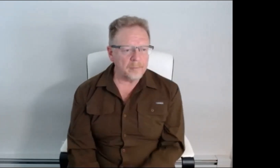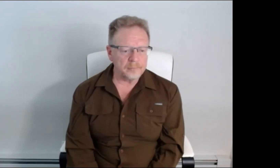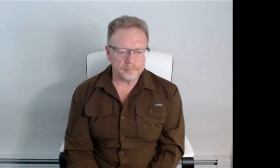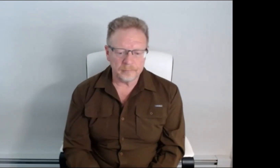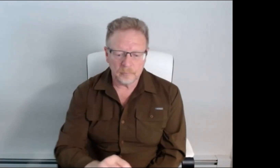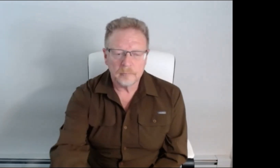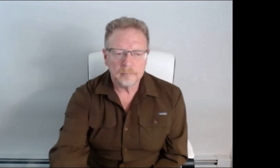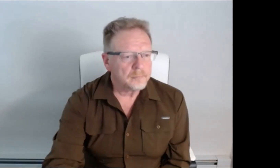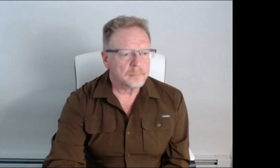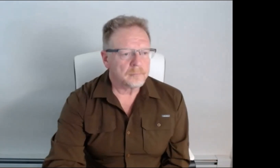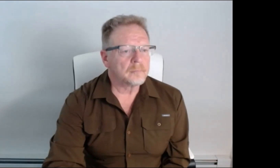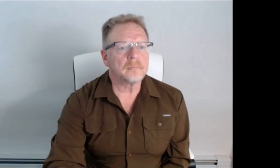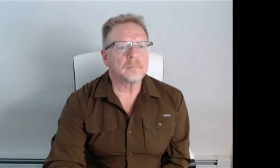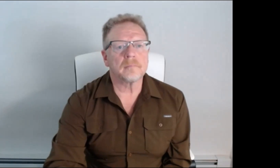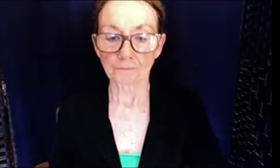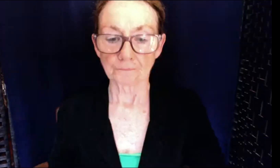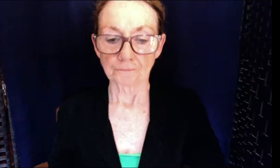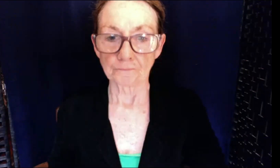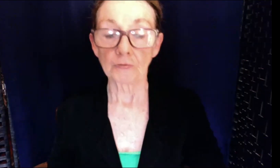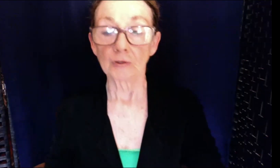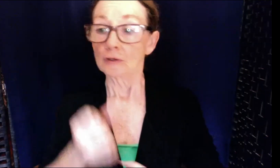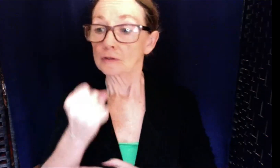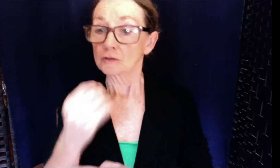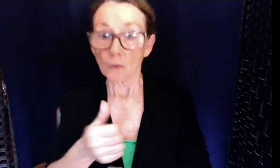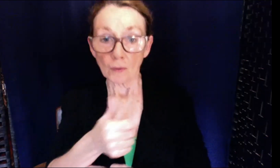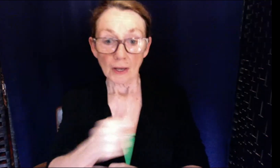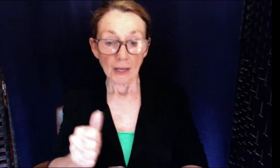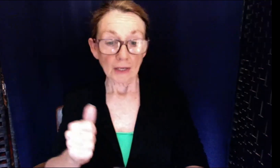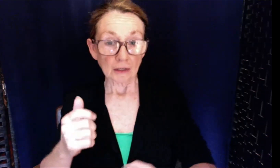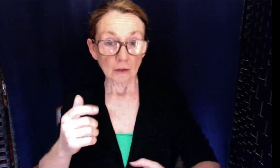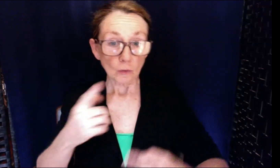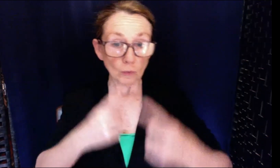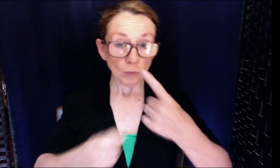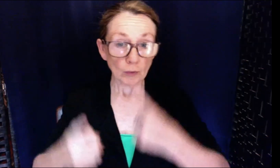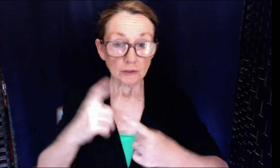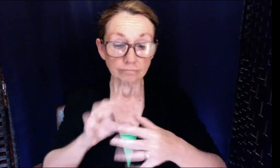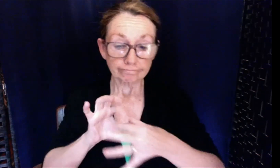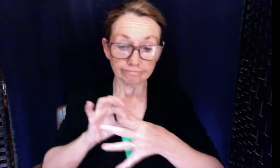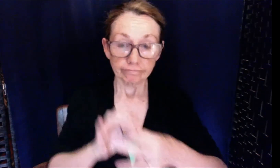Okay. So any questions on the Google Doc?